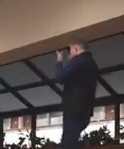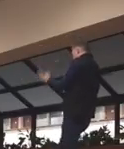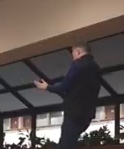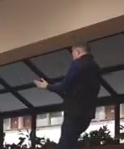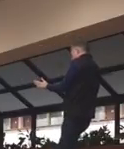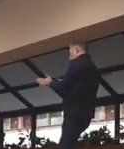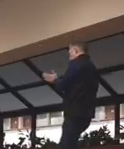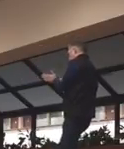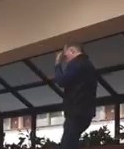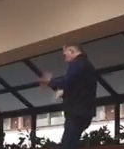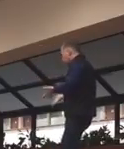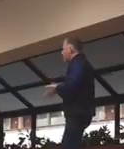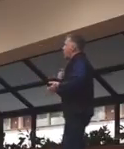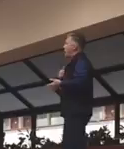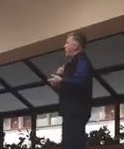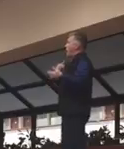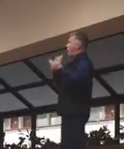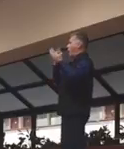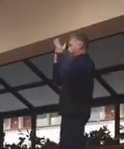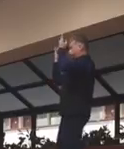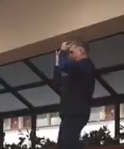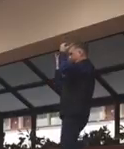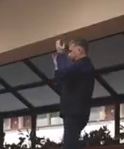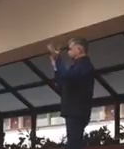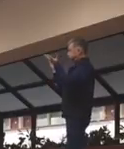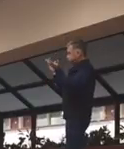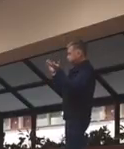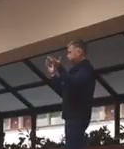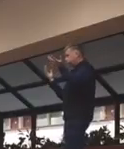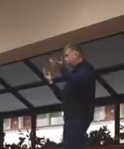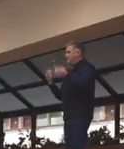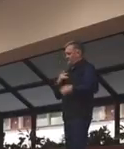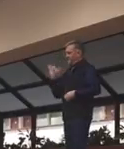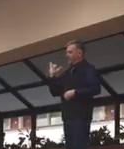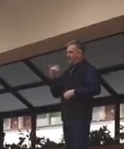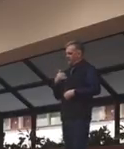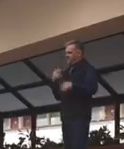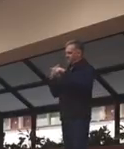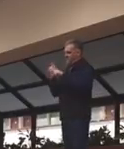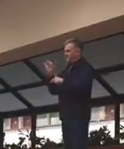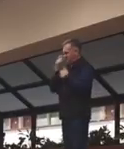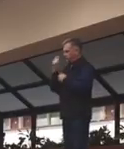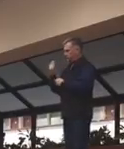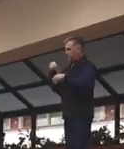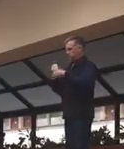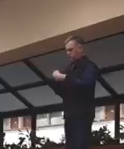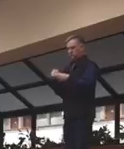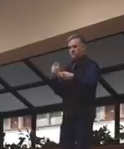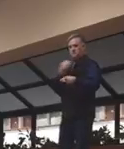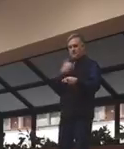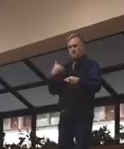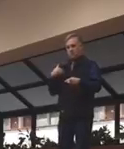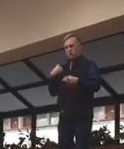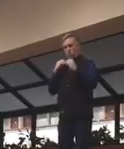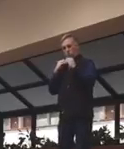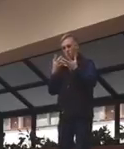I don't know if RID should set up that organization. I don't know, but I do feel like they should be separated, because I feel there's